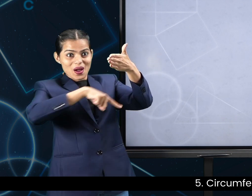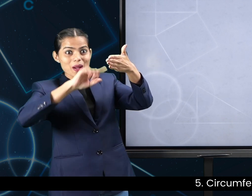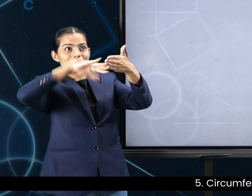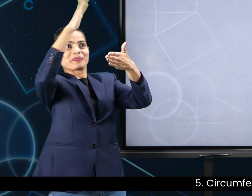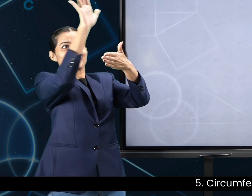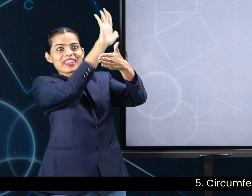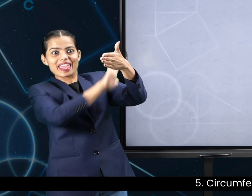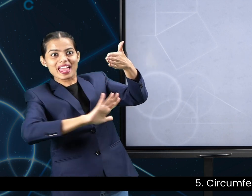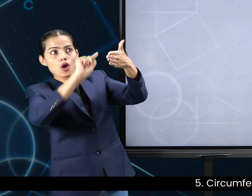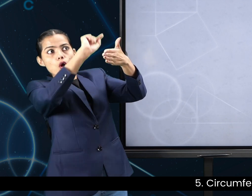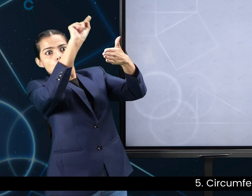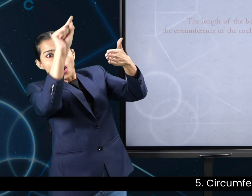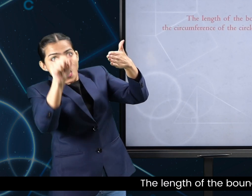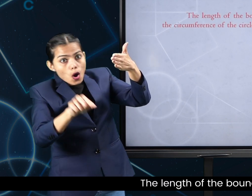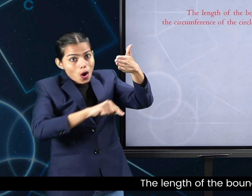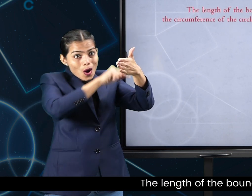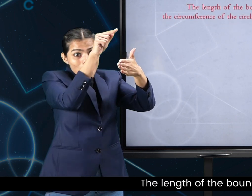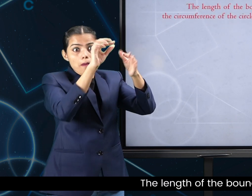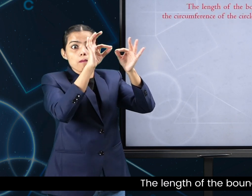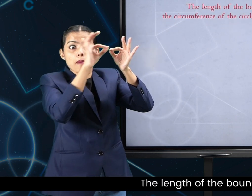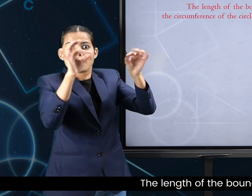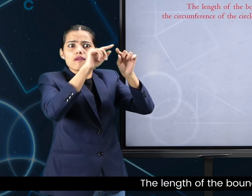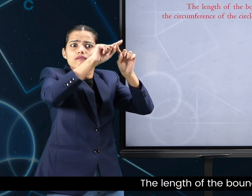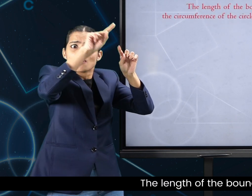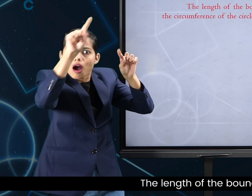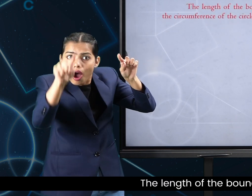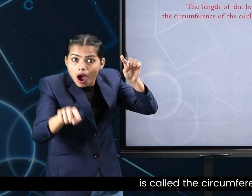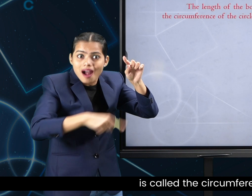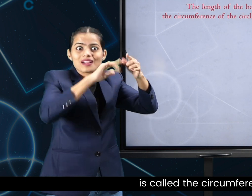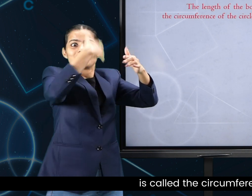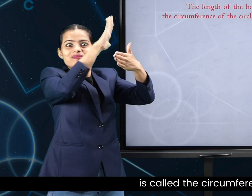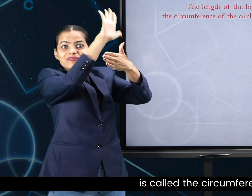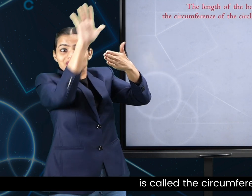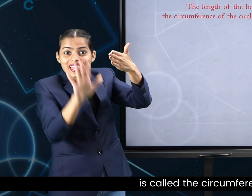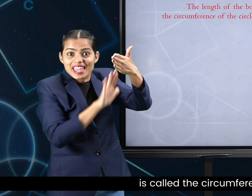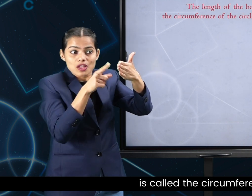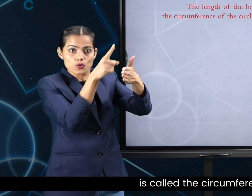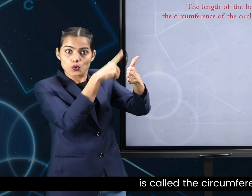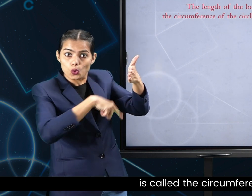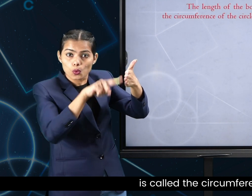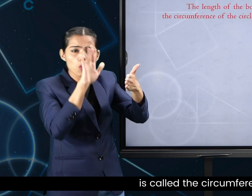Circumference. The length of the boundary of the circle is called the circumference of the